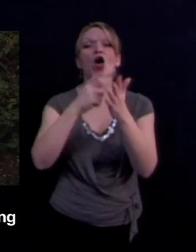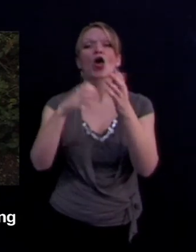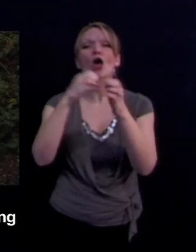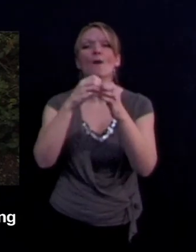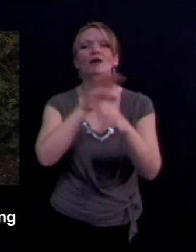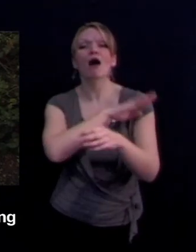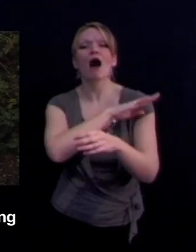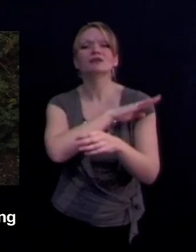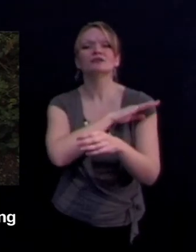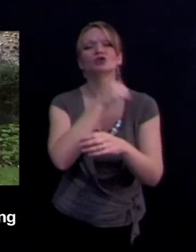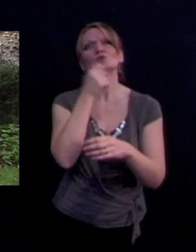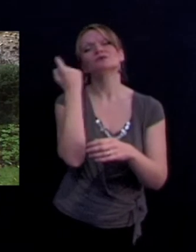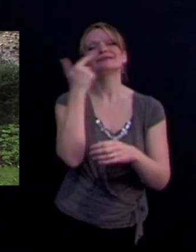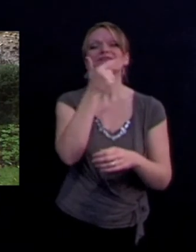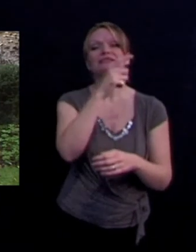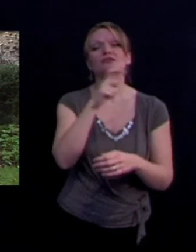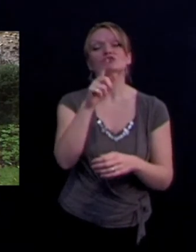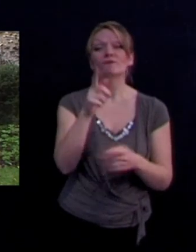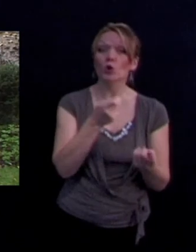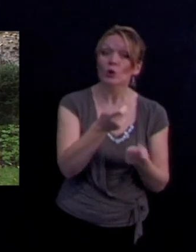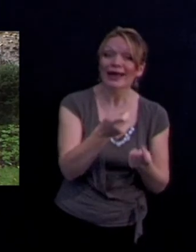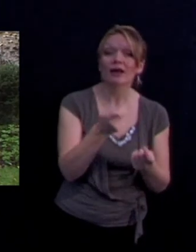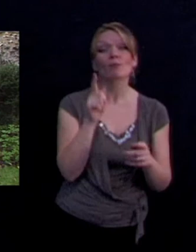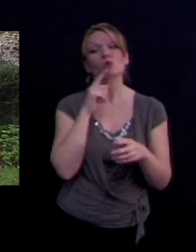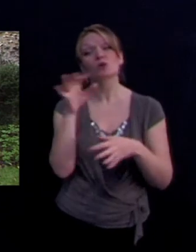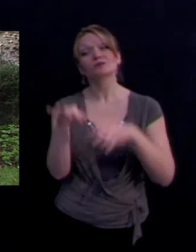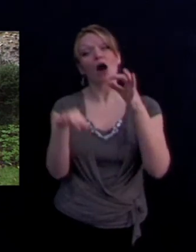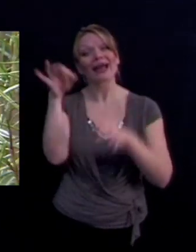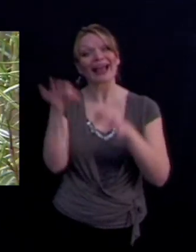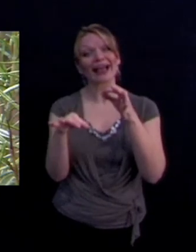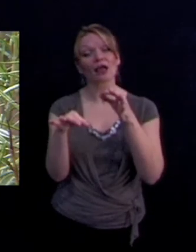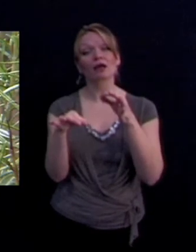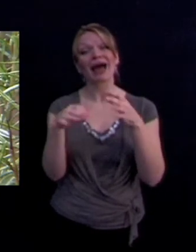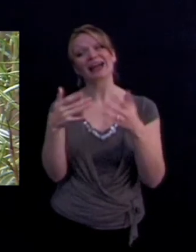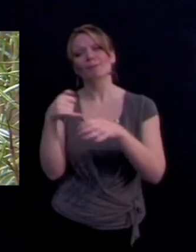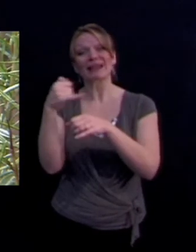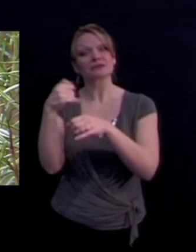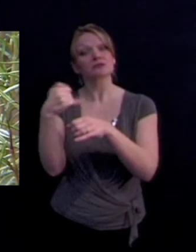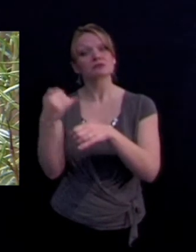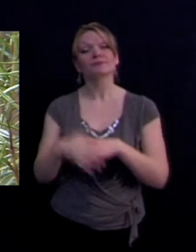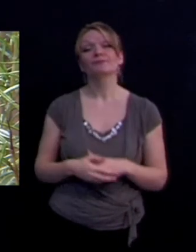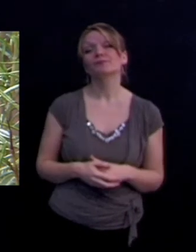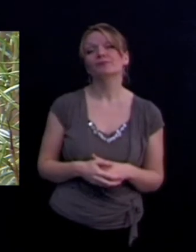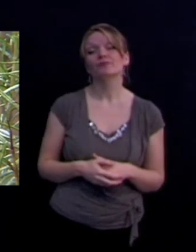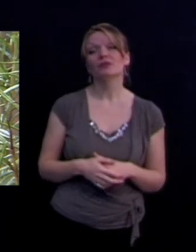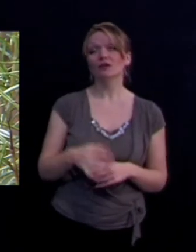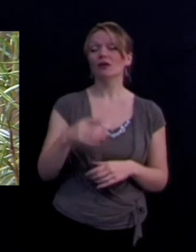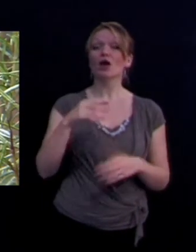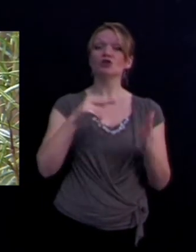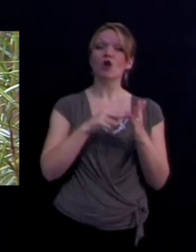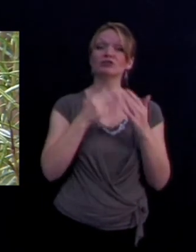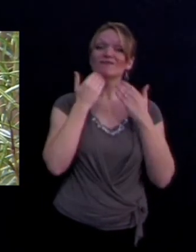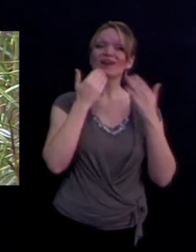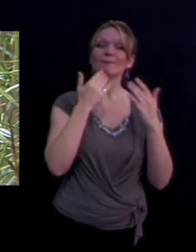in the 17th century not only for cooking, but also for dyeing yarns and for medicinal purposes. Norwich was famous as a city